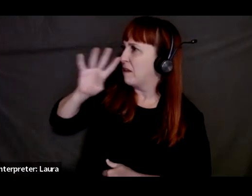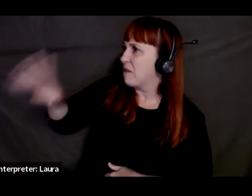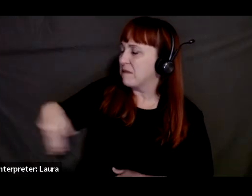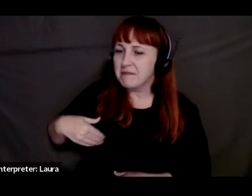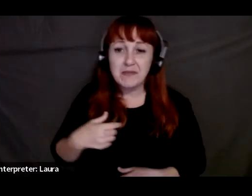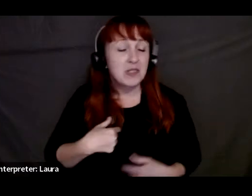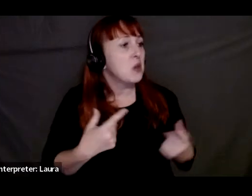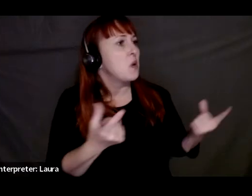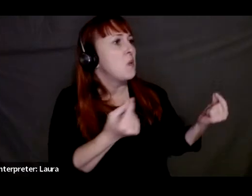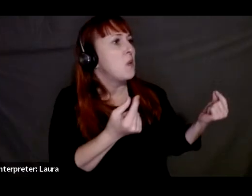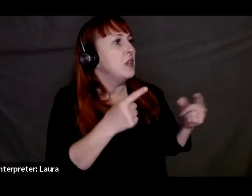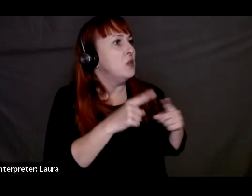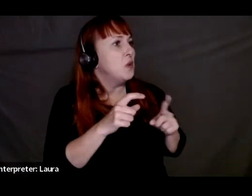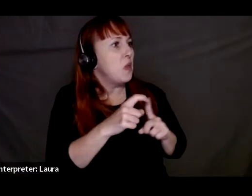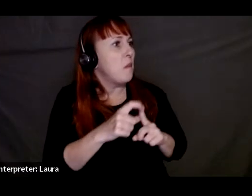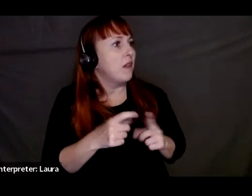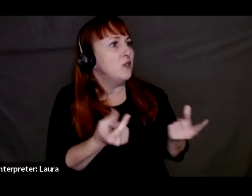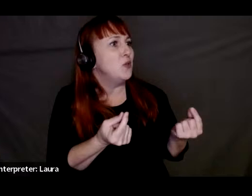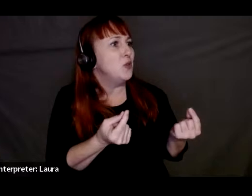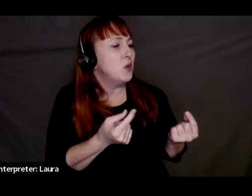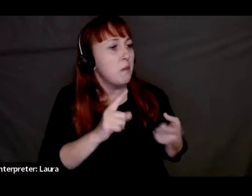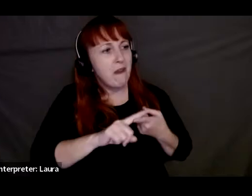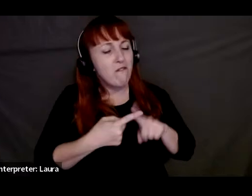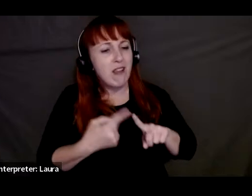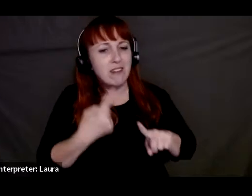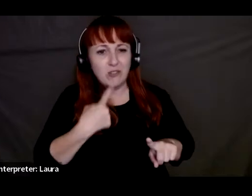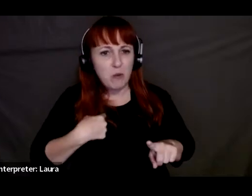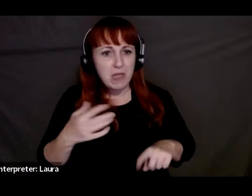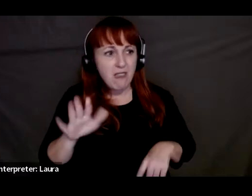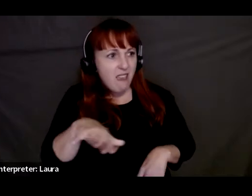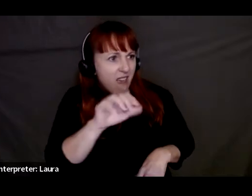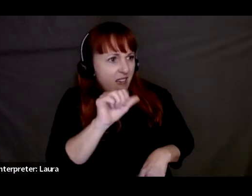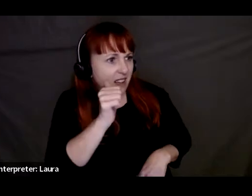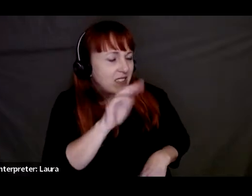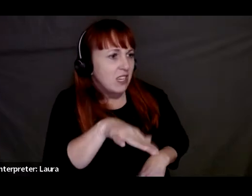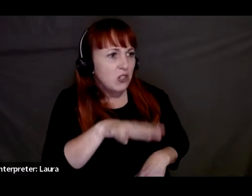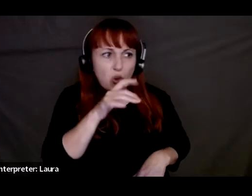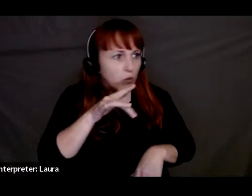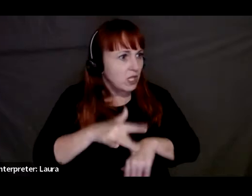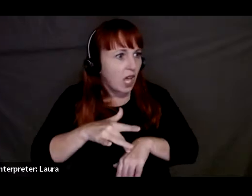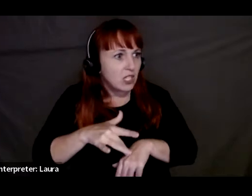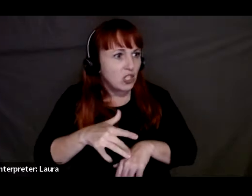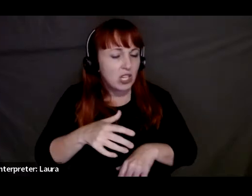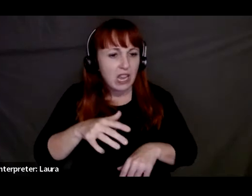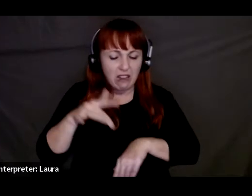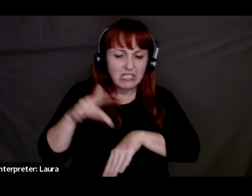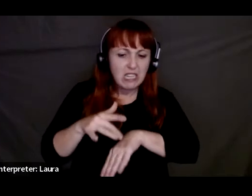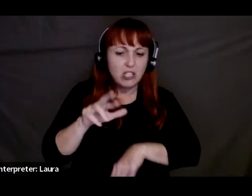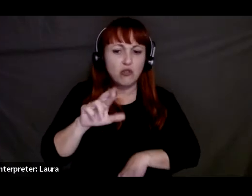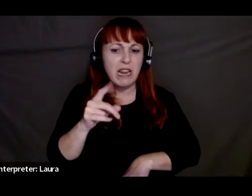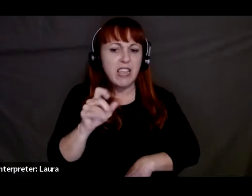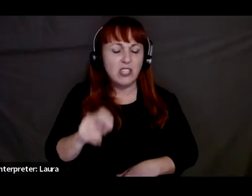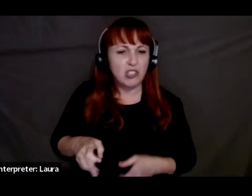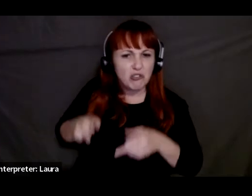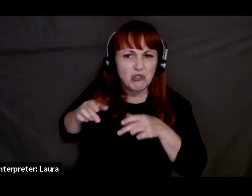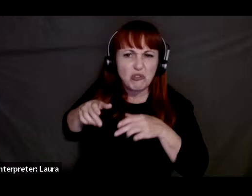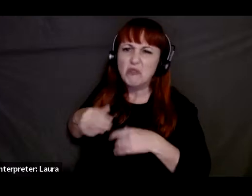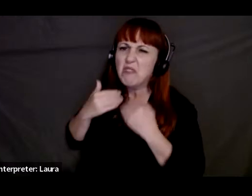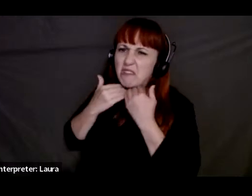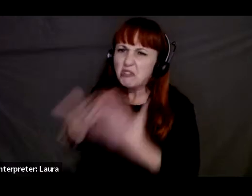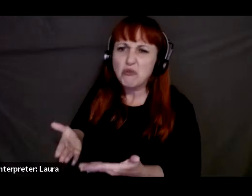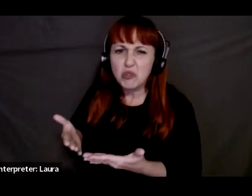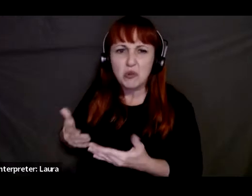You know what I did to the bullets? And one of my friends said, Auntie, no, pick them up, get radiation. I said, screw the